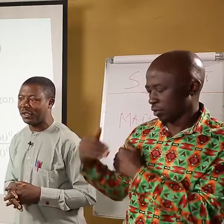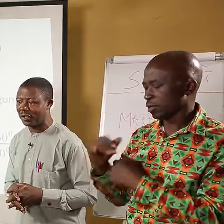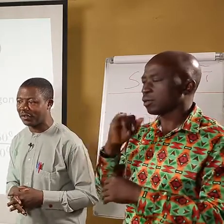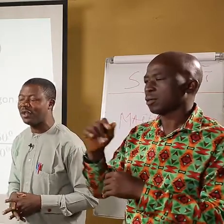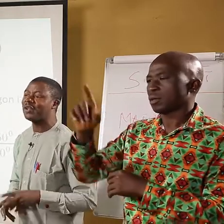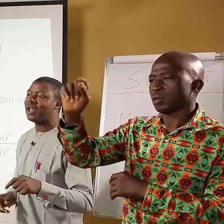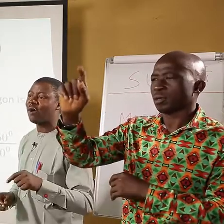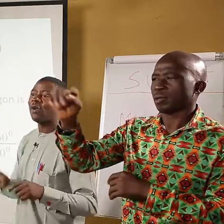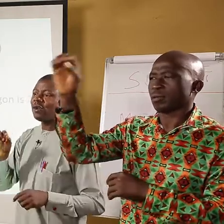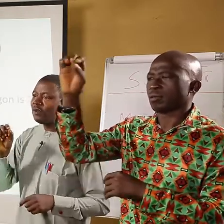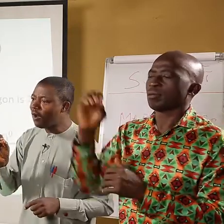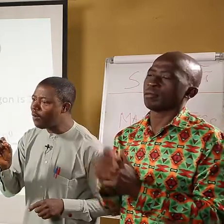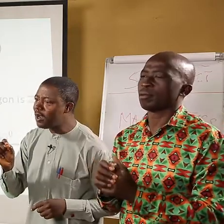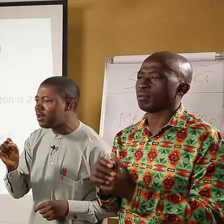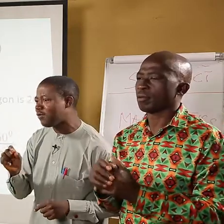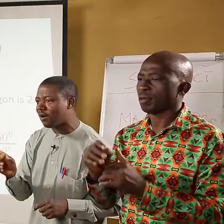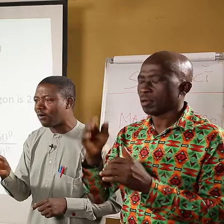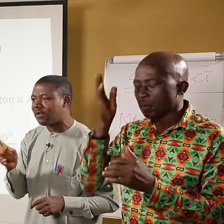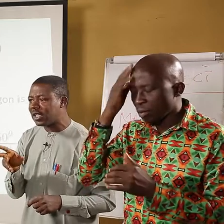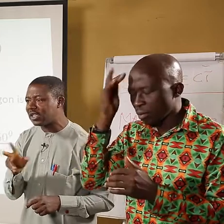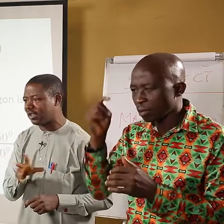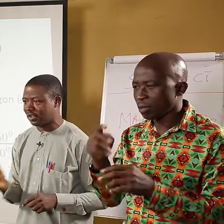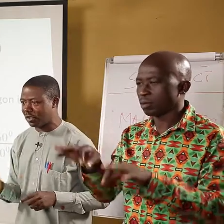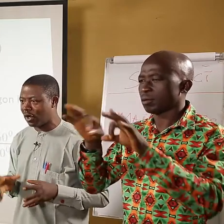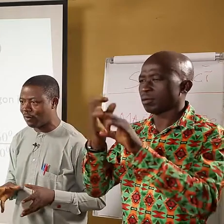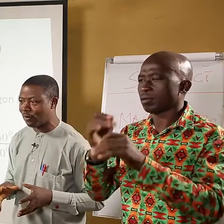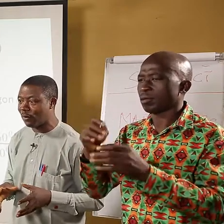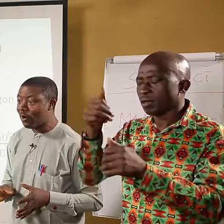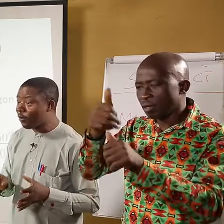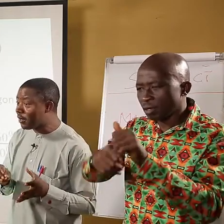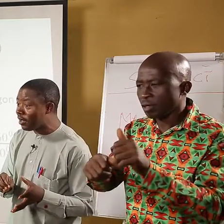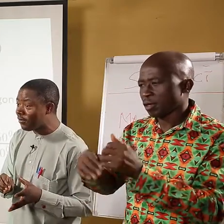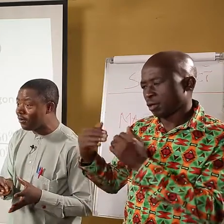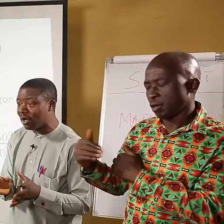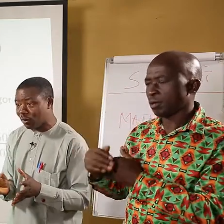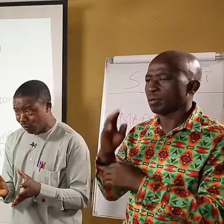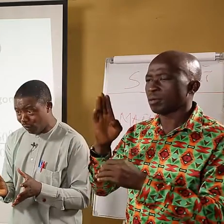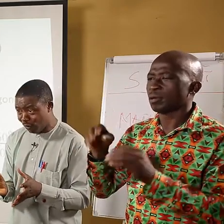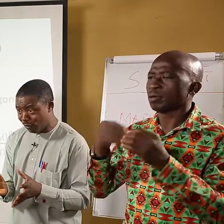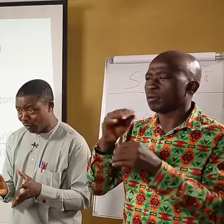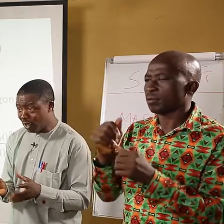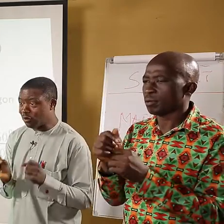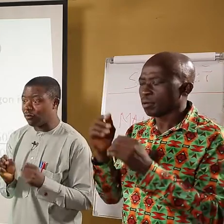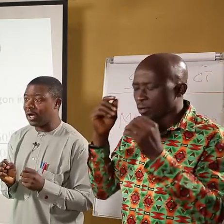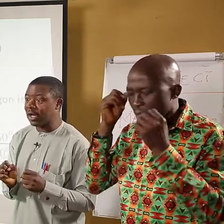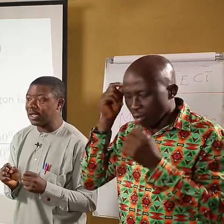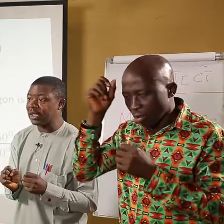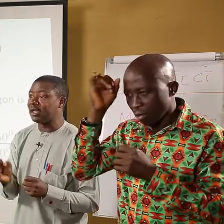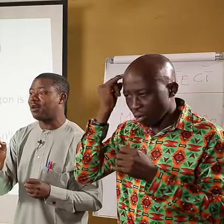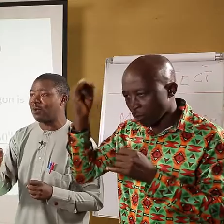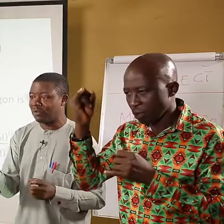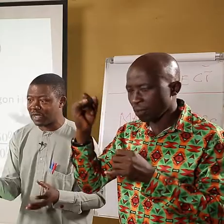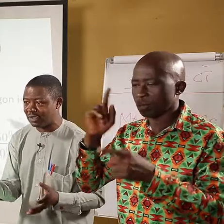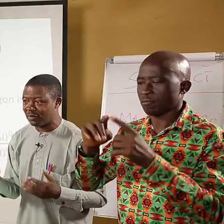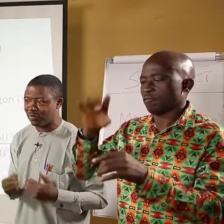20 degrees. Now, knowing the value of each exterior angle will give you a clue to find